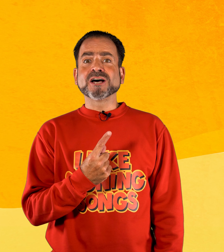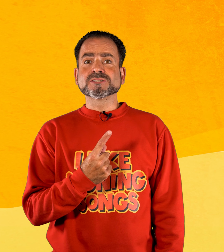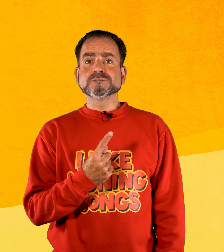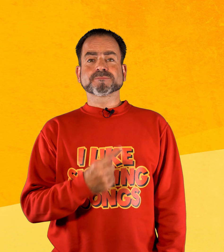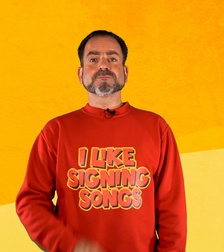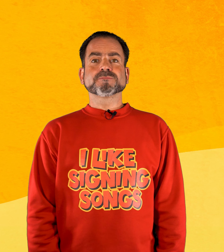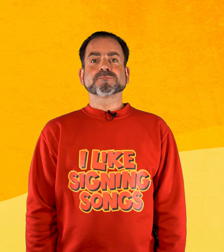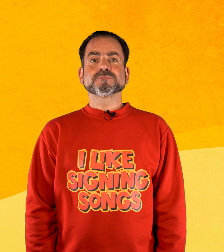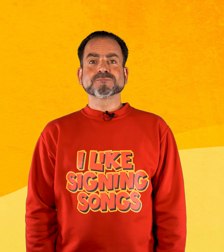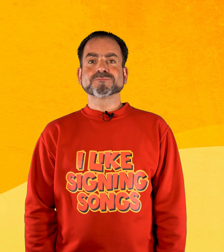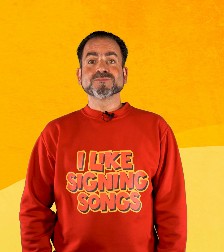one.